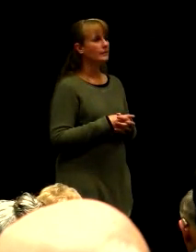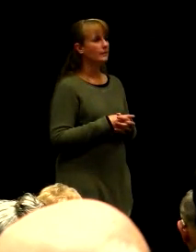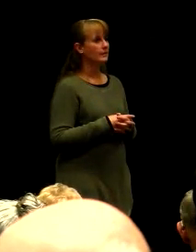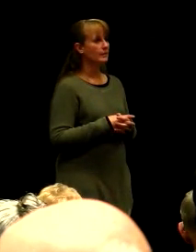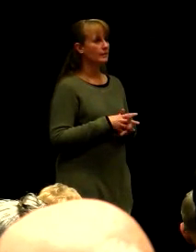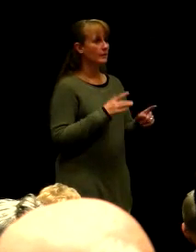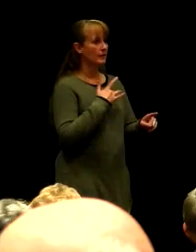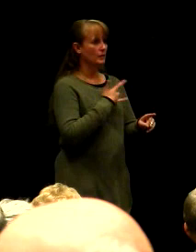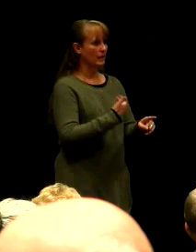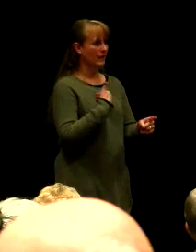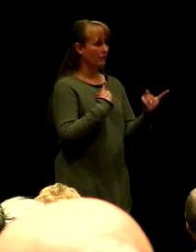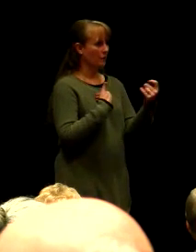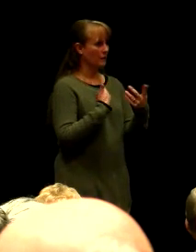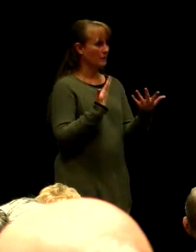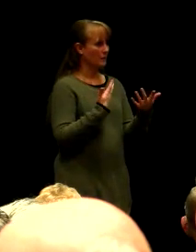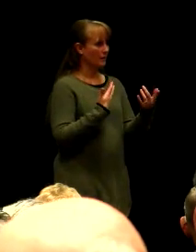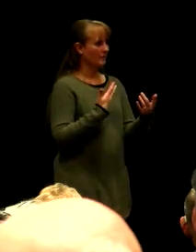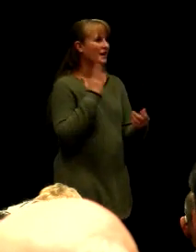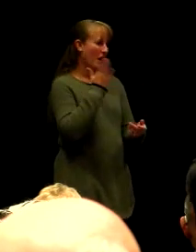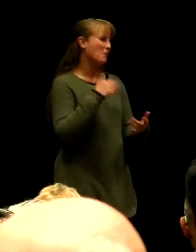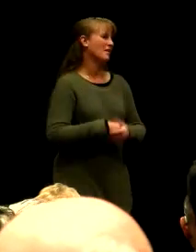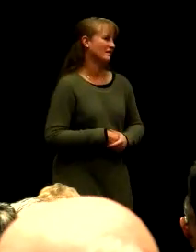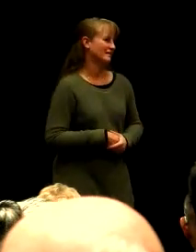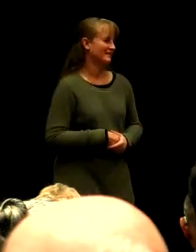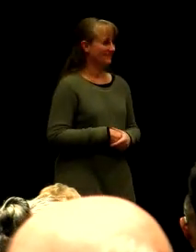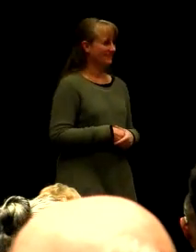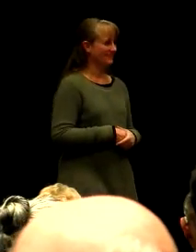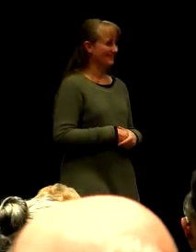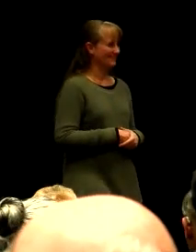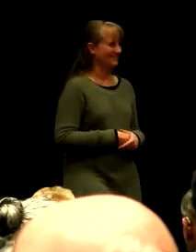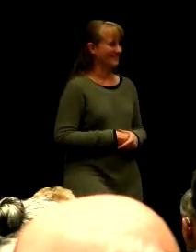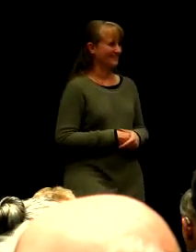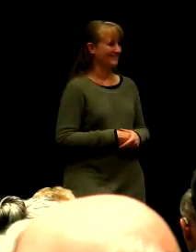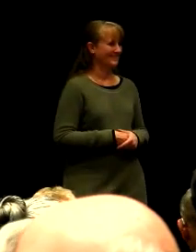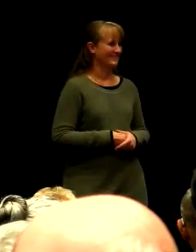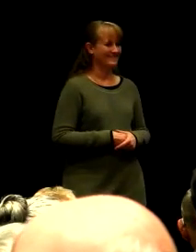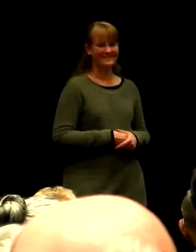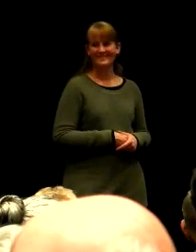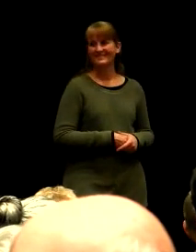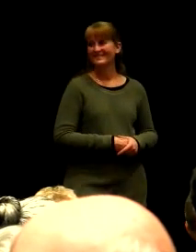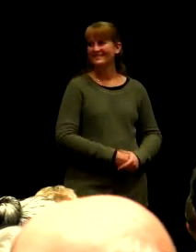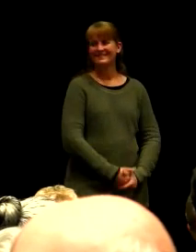You usually have a question. There you go. A regular.